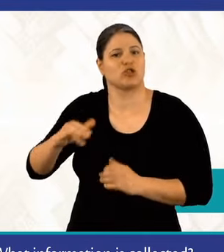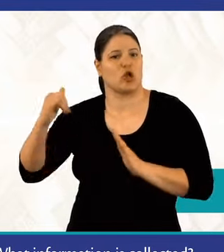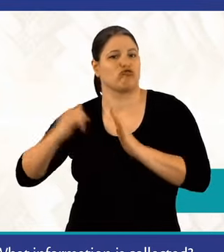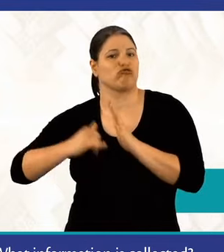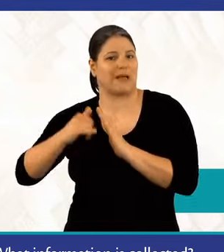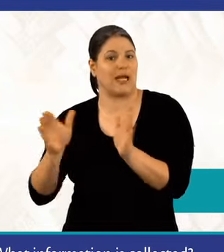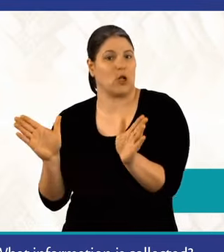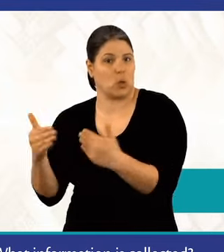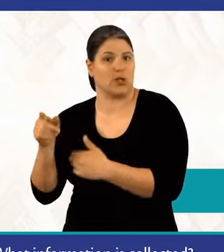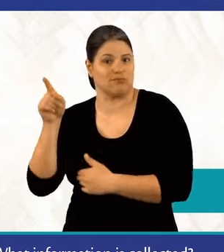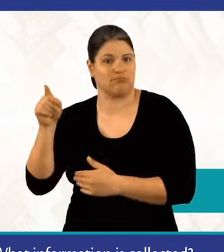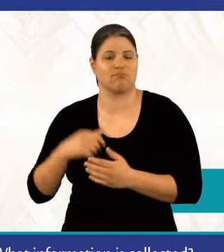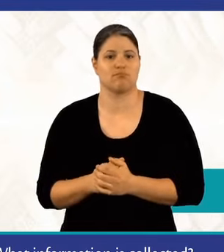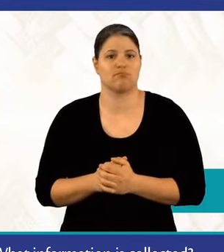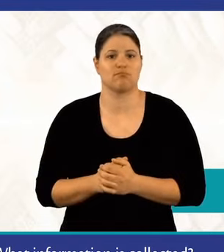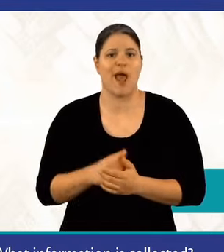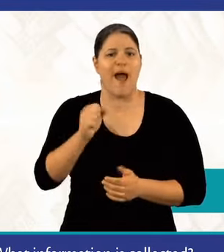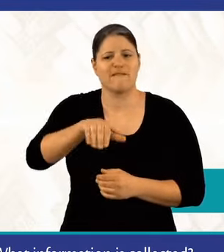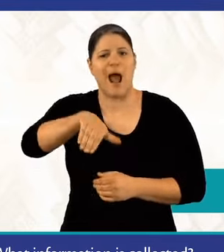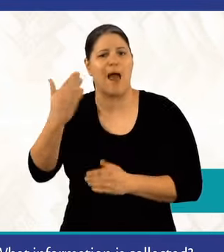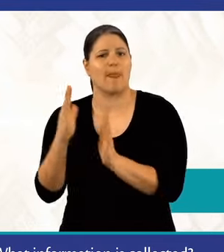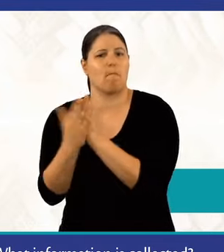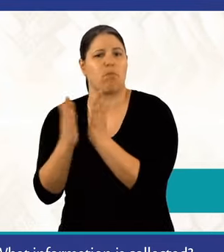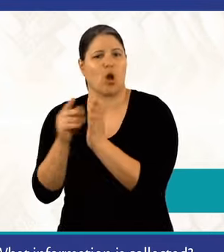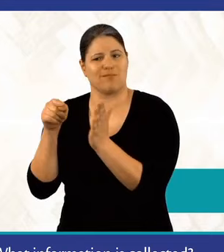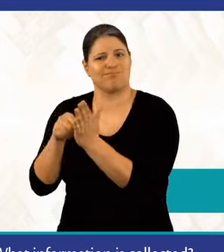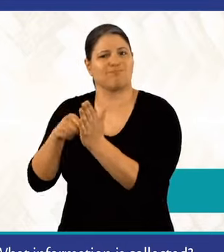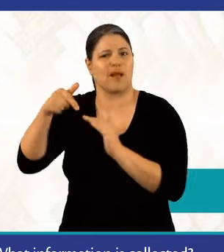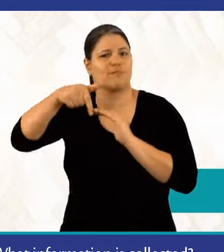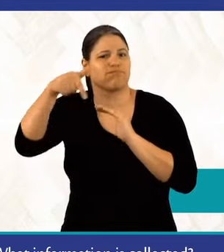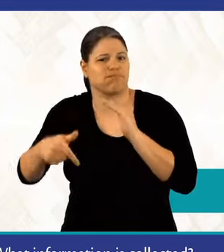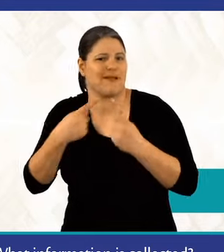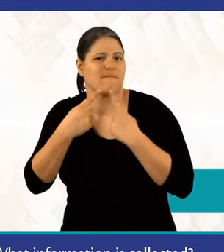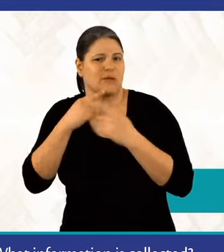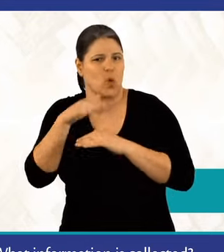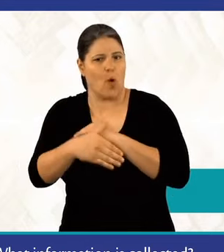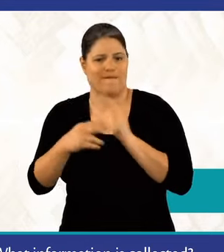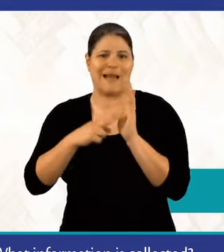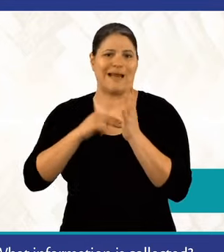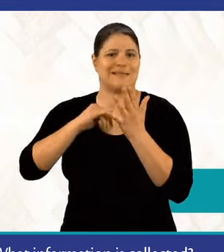NZSL, ask to see the booklet Prevention of Cervical Cancer, a Guide for Women in New Zealand.